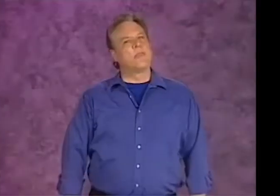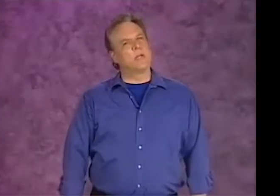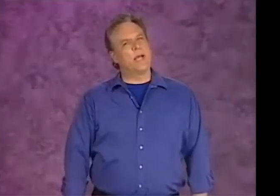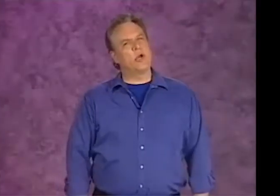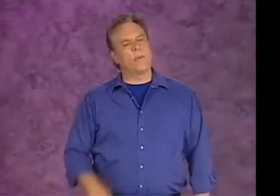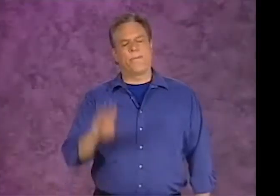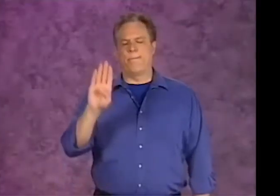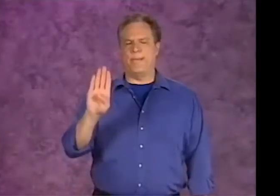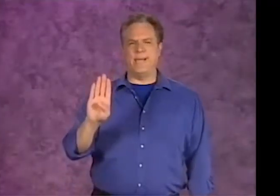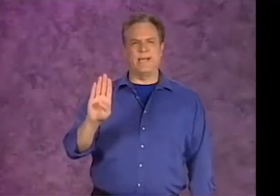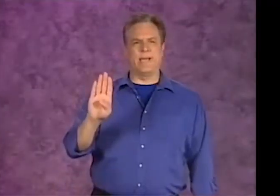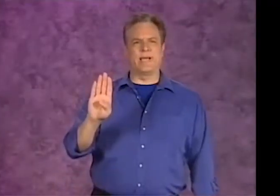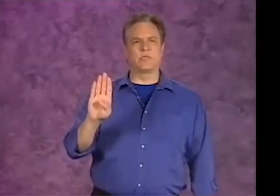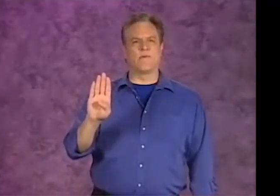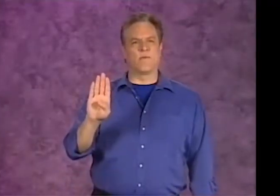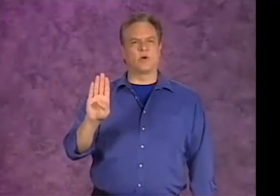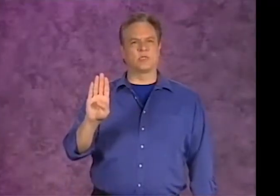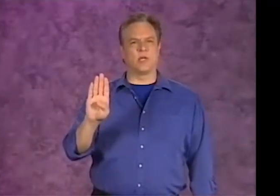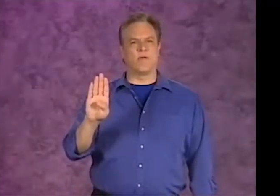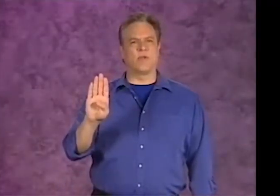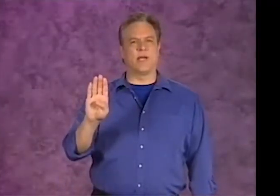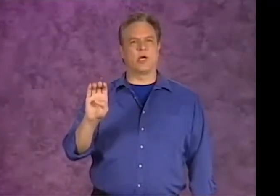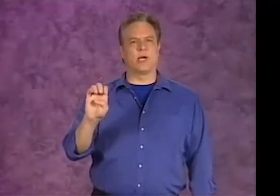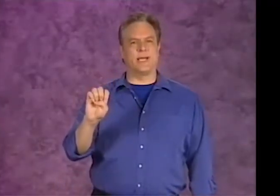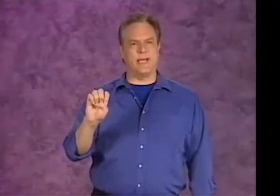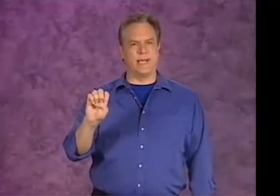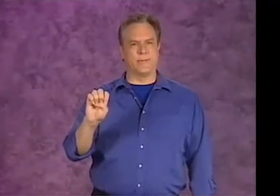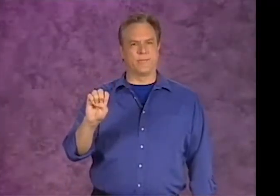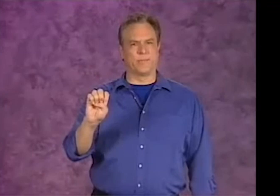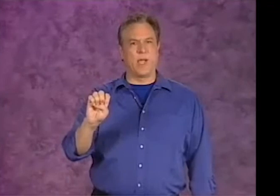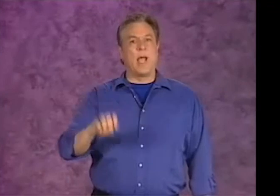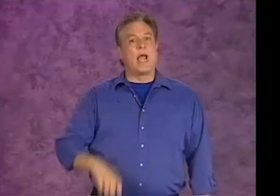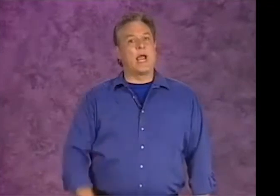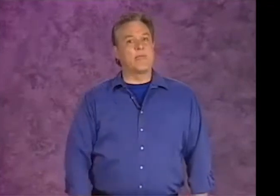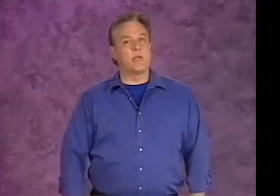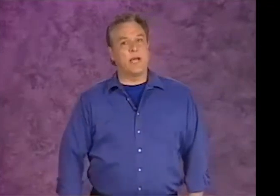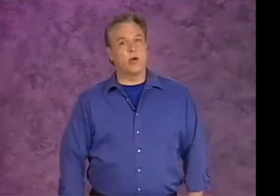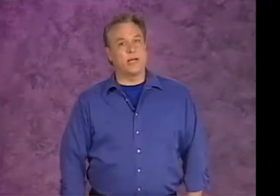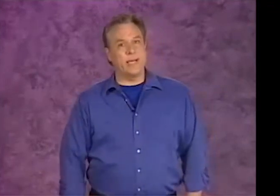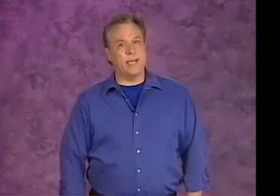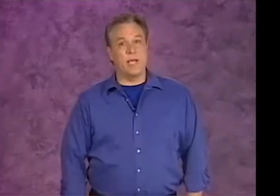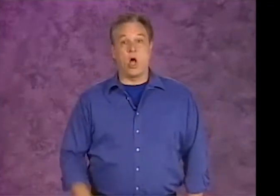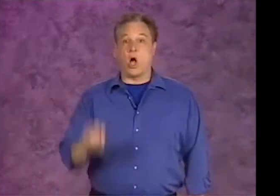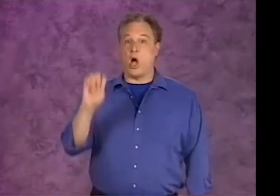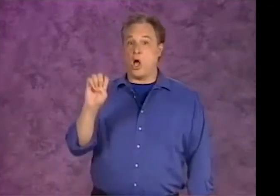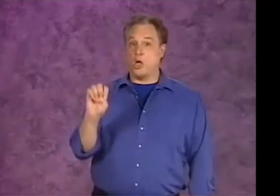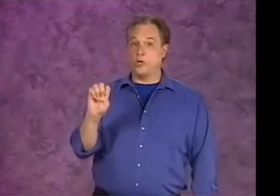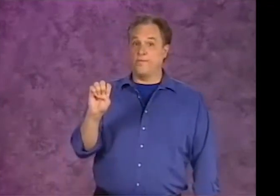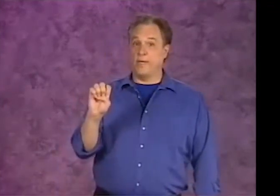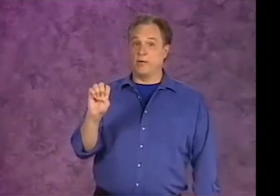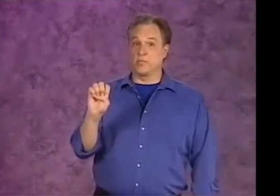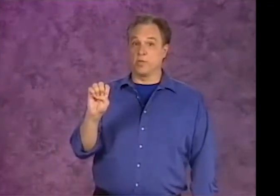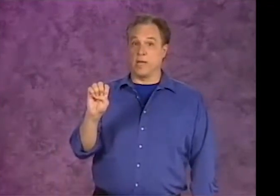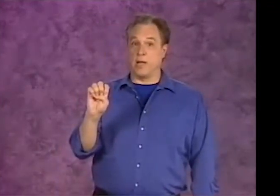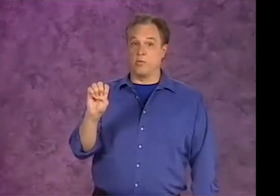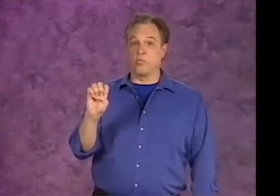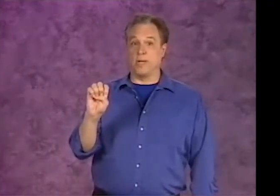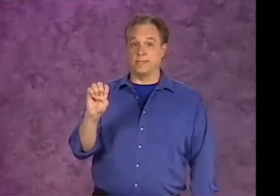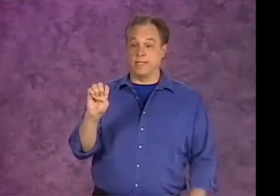The letter B is a reversal of the letter E. In the letter E, all your fingers were down, resting